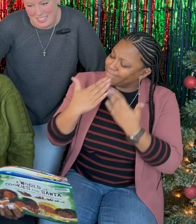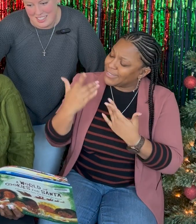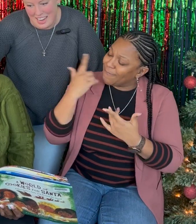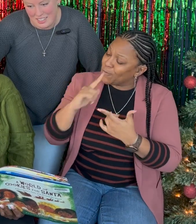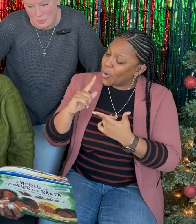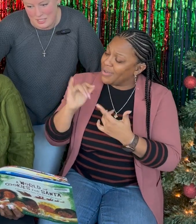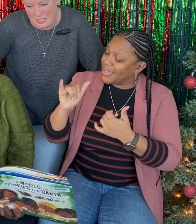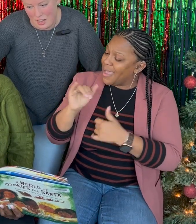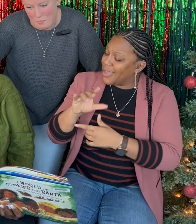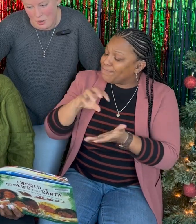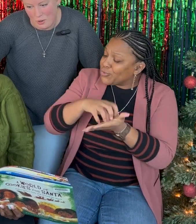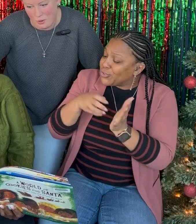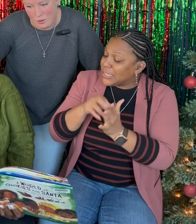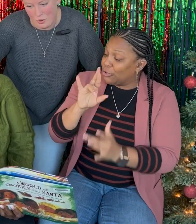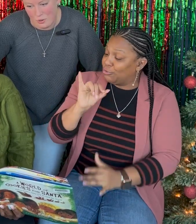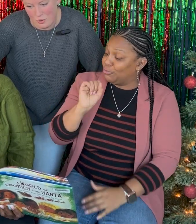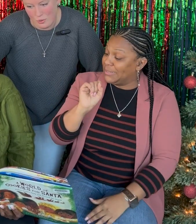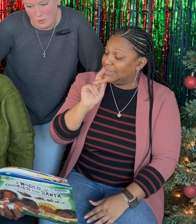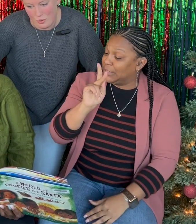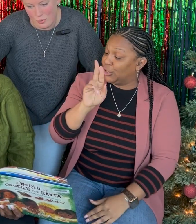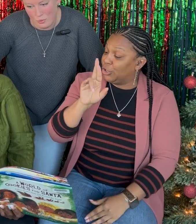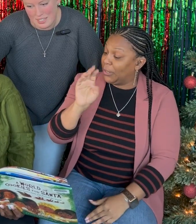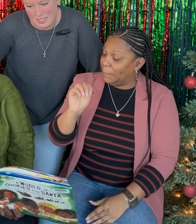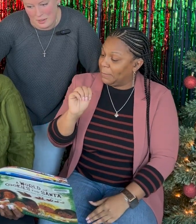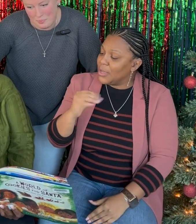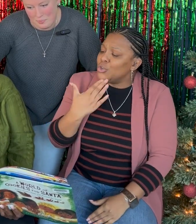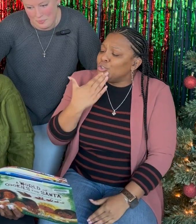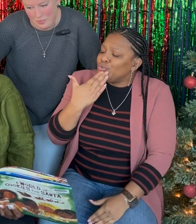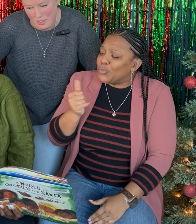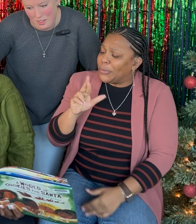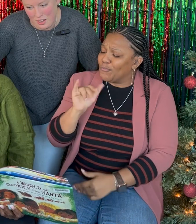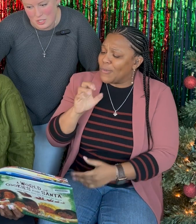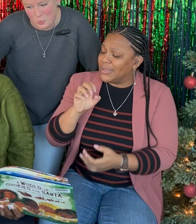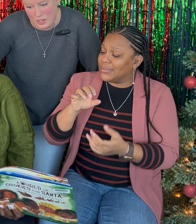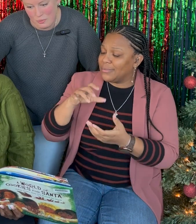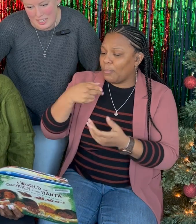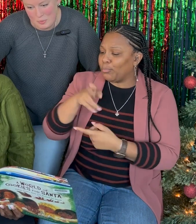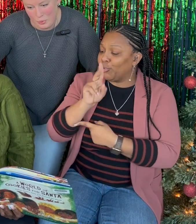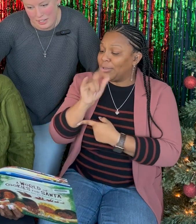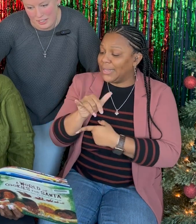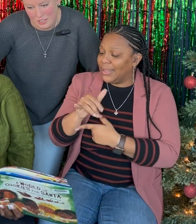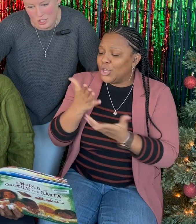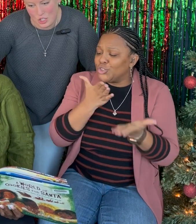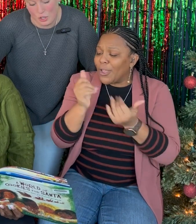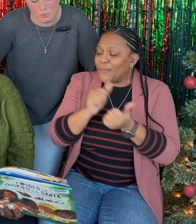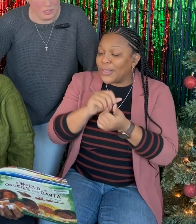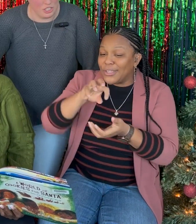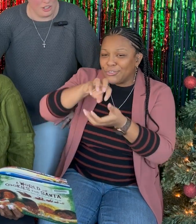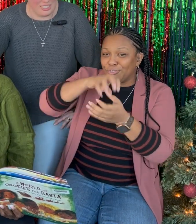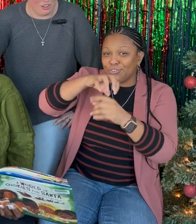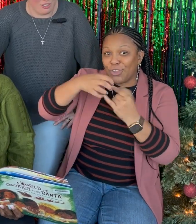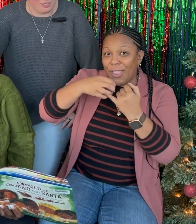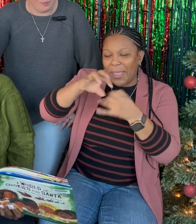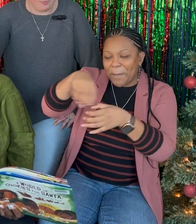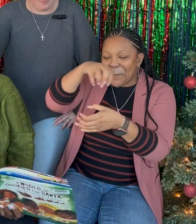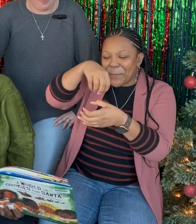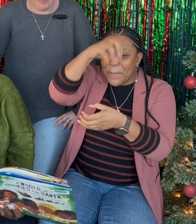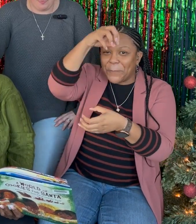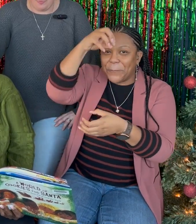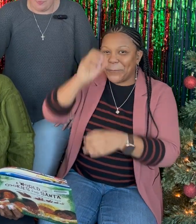Julemassen is thanked with some riskim, a sweet rice pudding served with the cherry